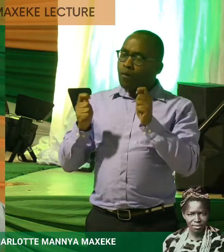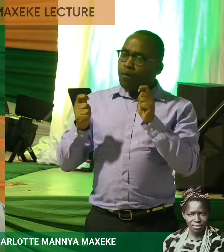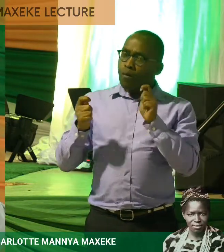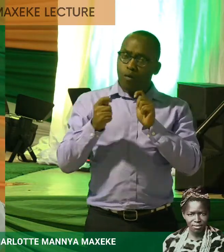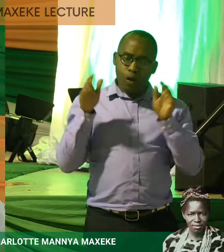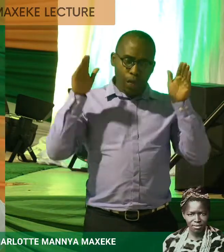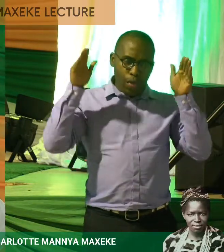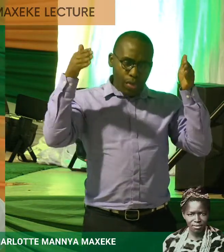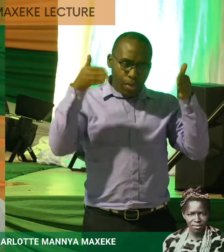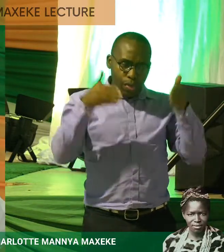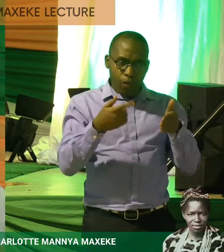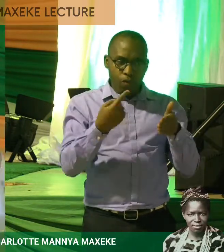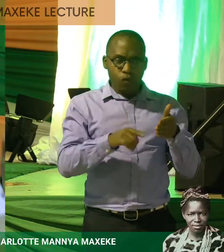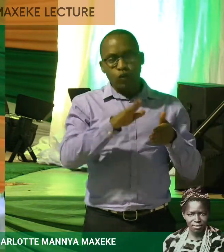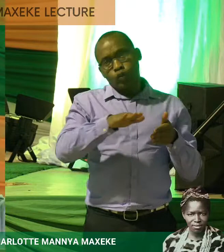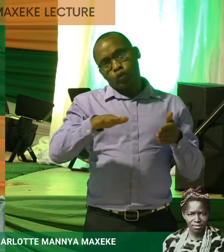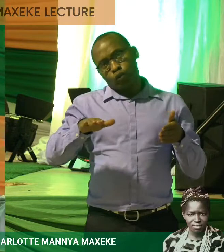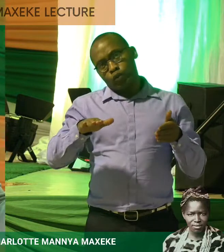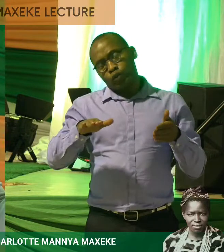kwenza into yoba